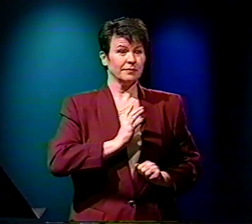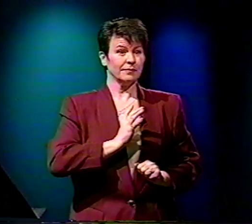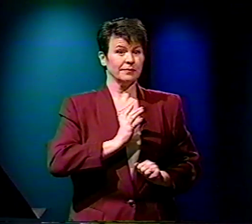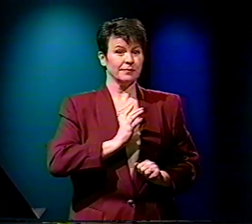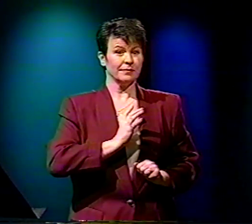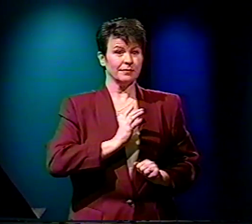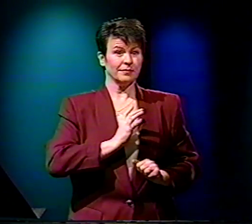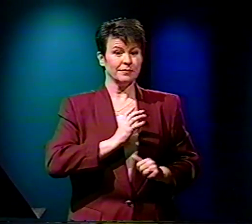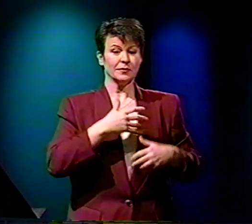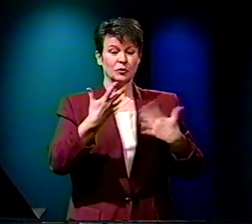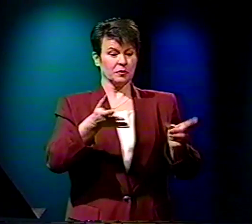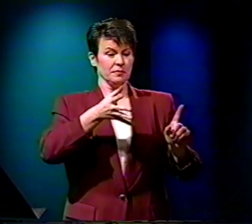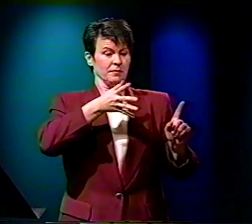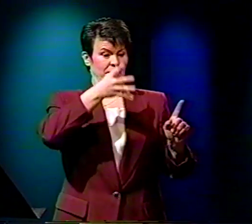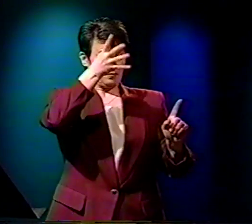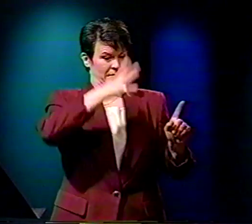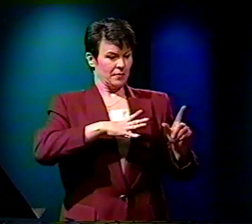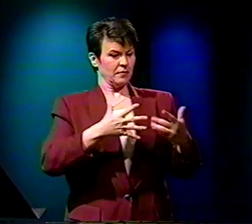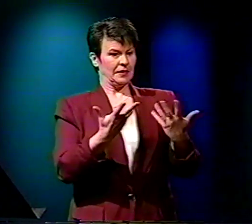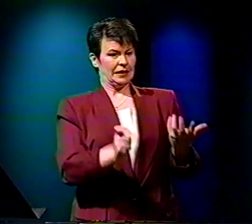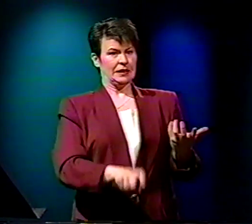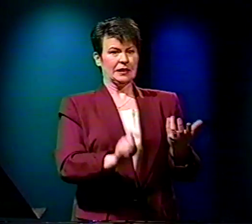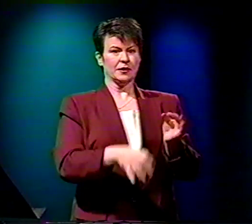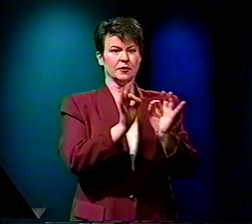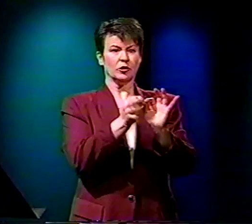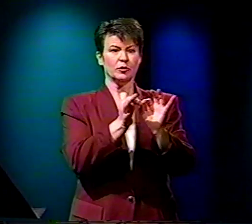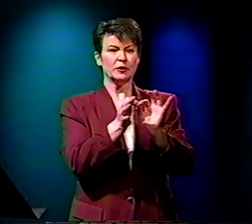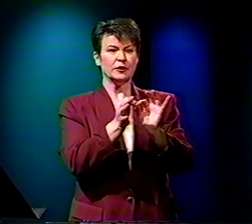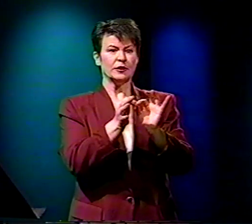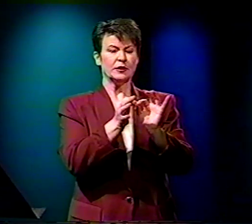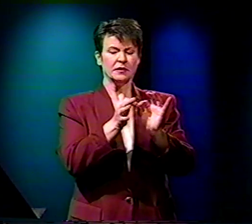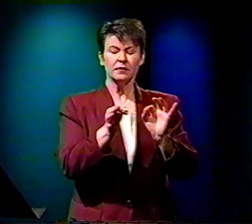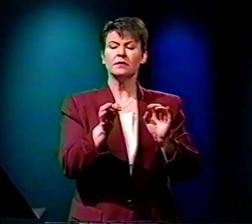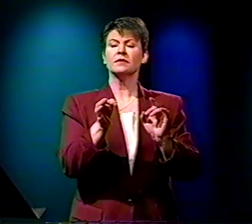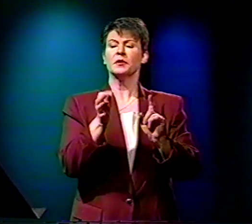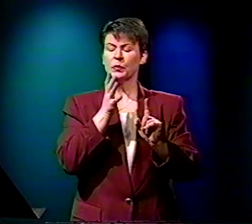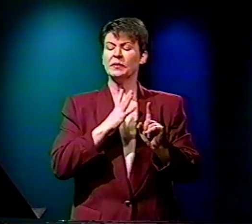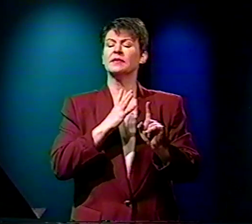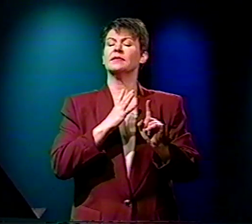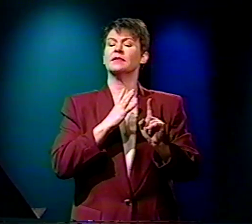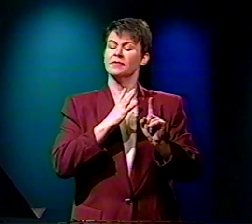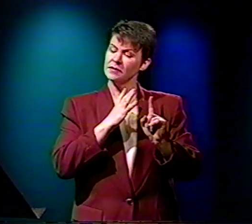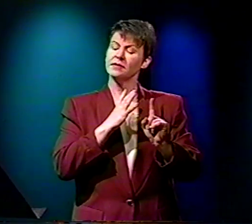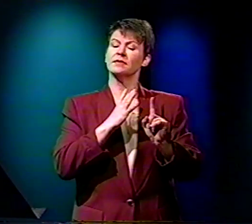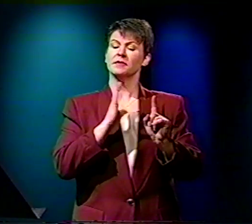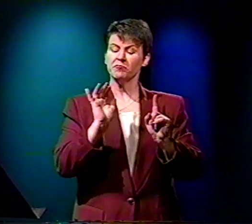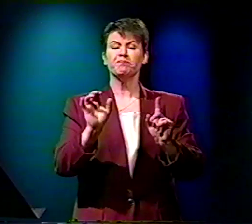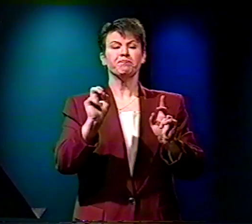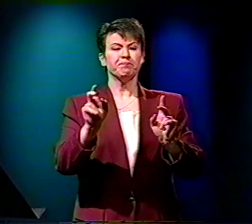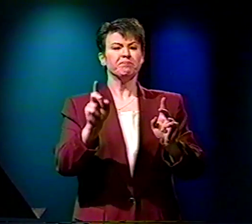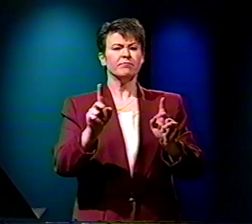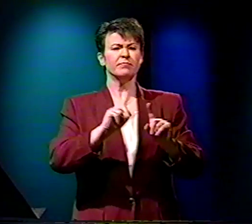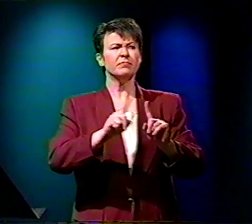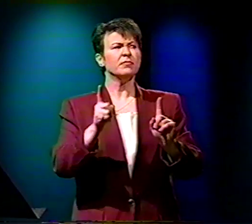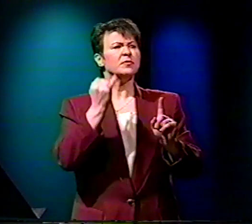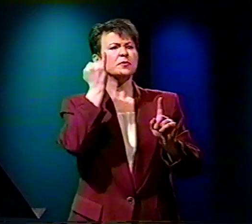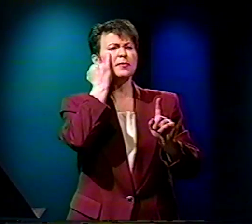most interpreters are women. And so when you have a man who needs an interpreter, they're provided primarily with a woman